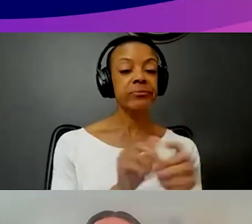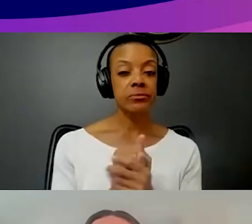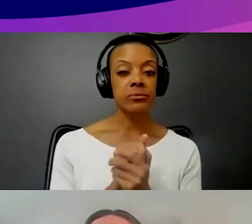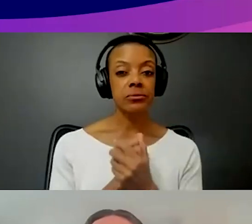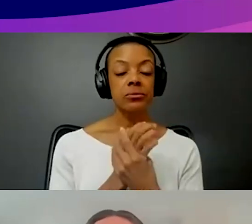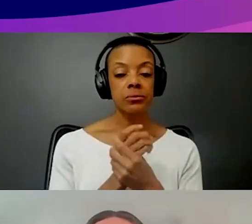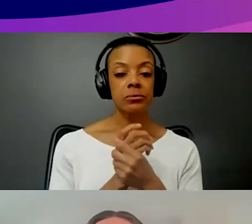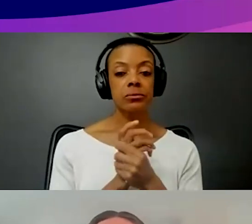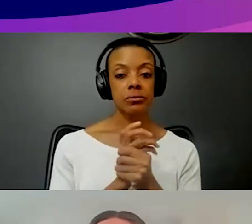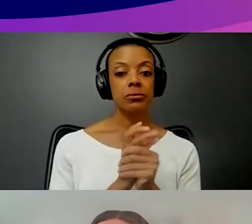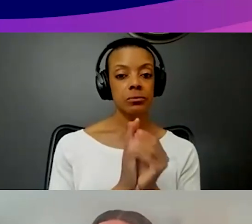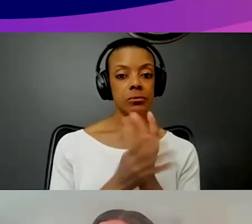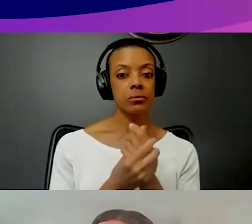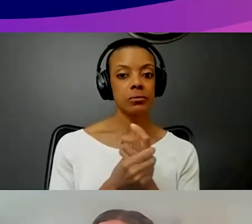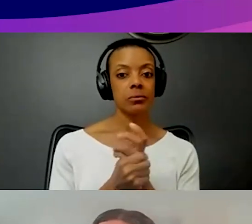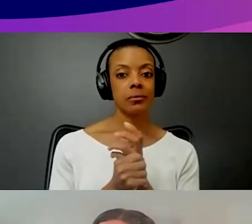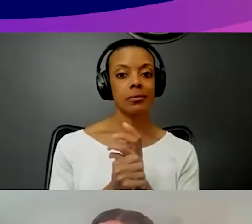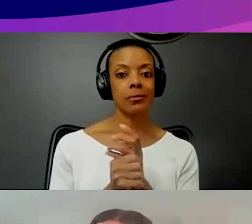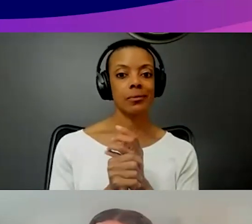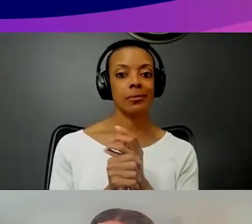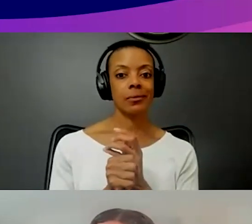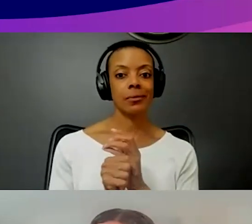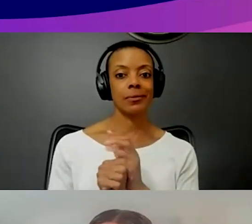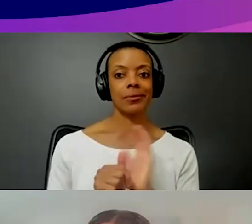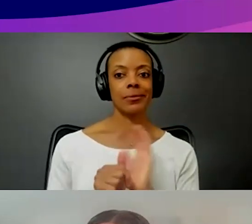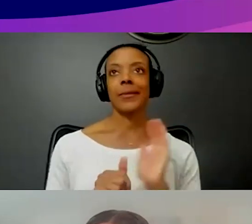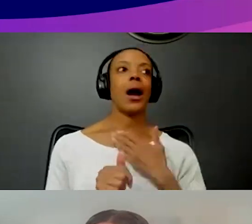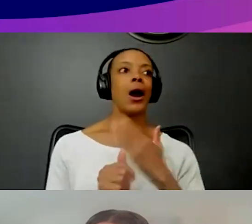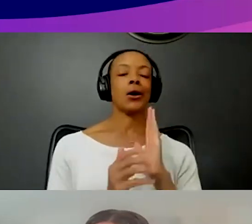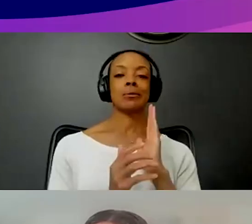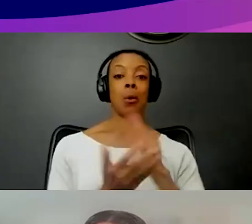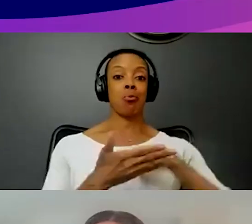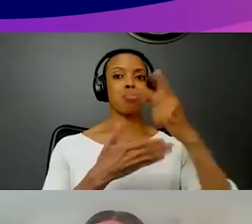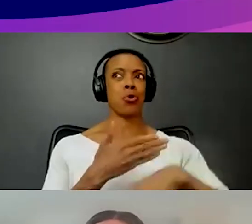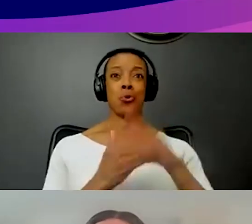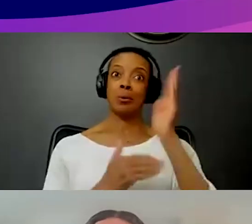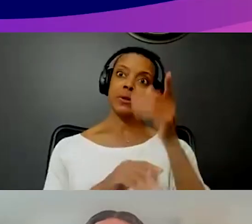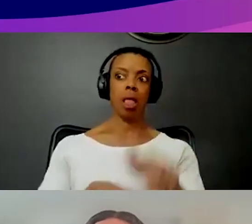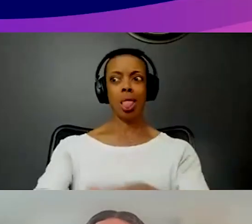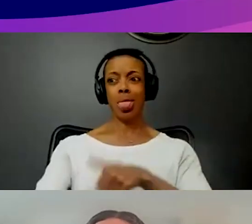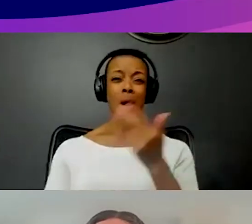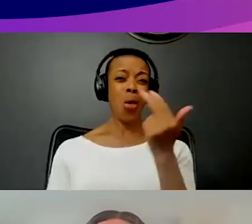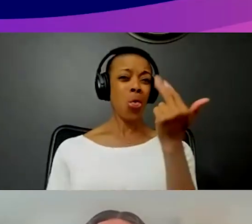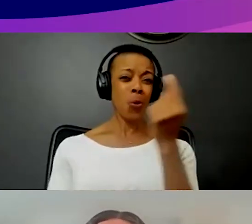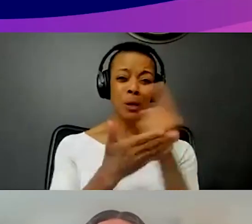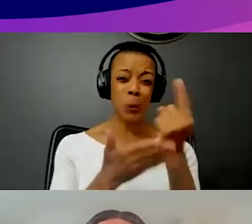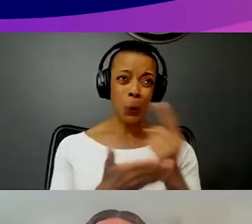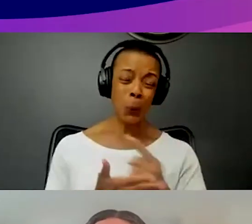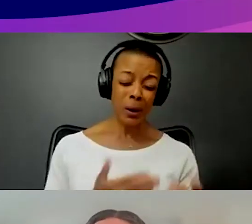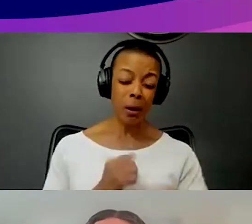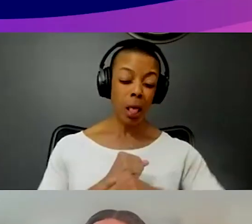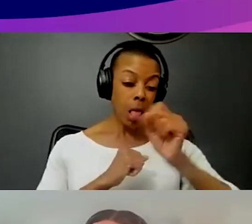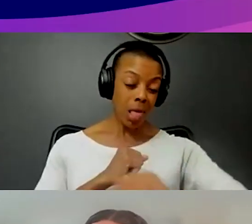I know our intervention, it sounds kind of long, like a 13-week program, but to really unpack